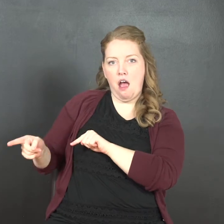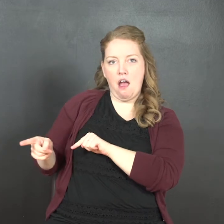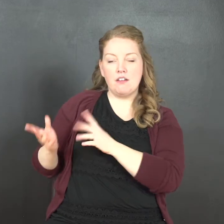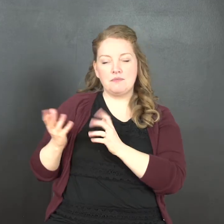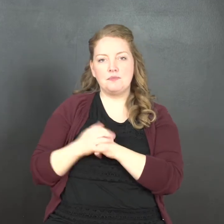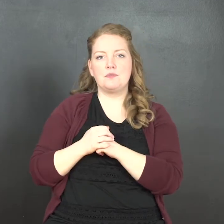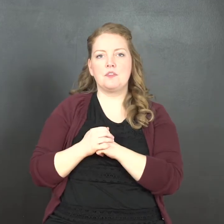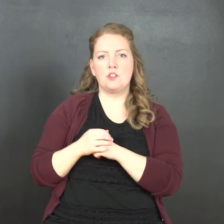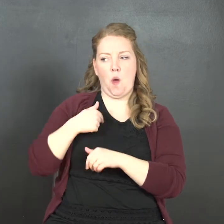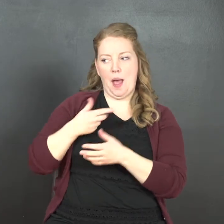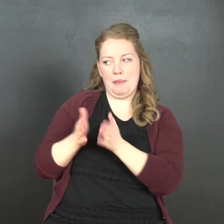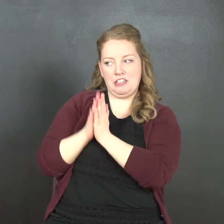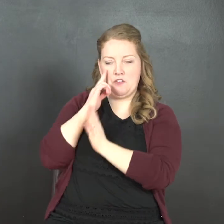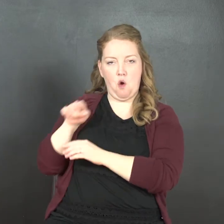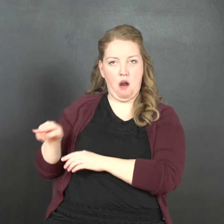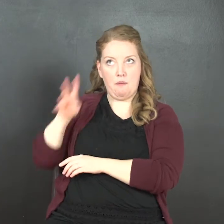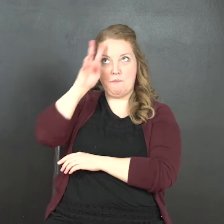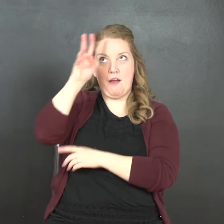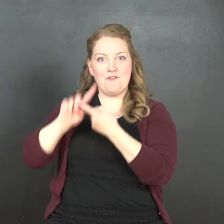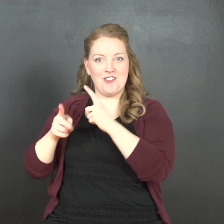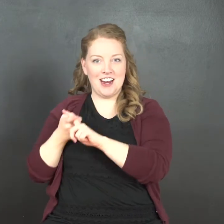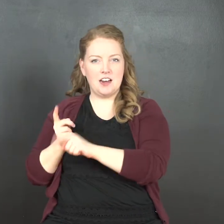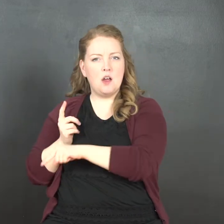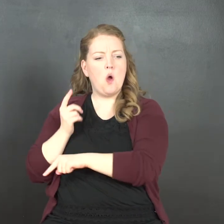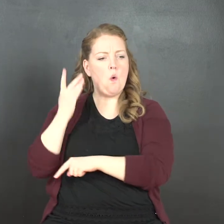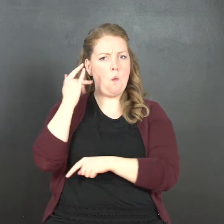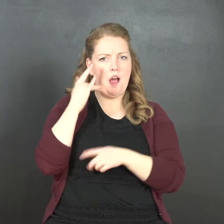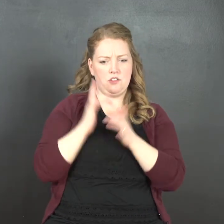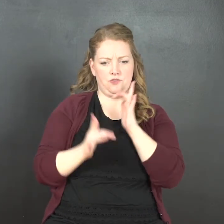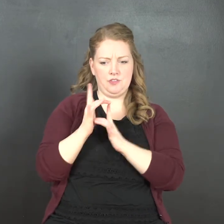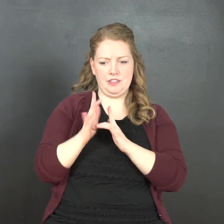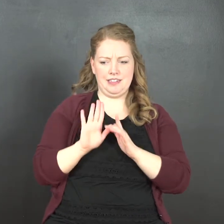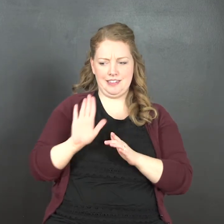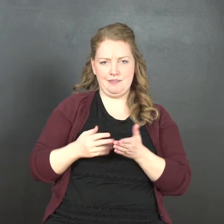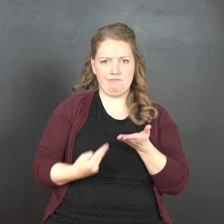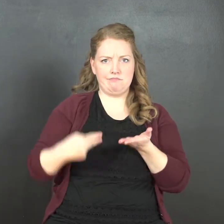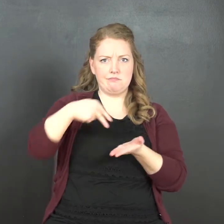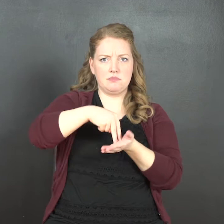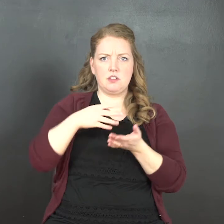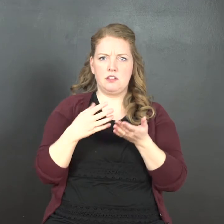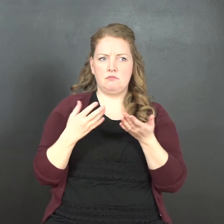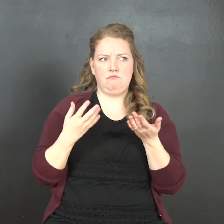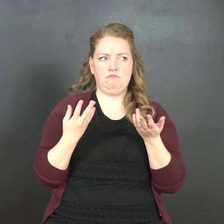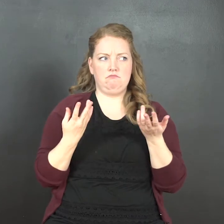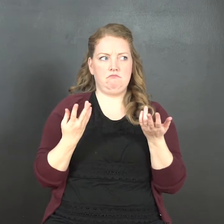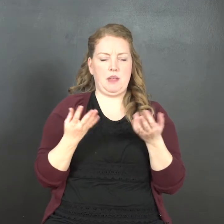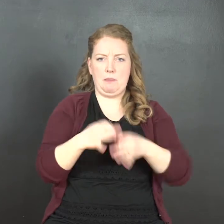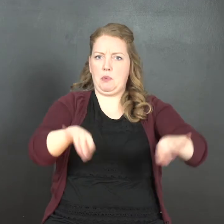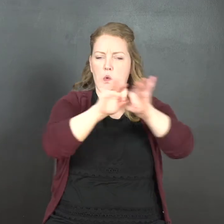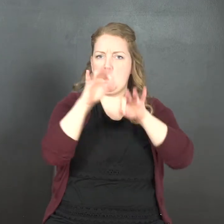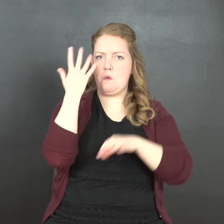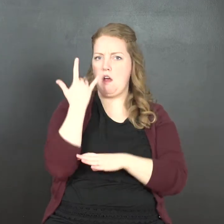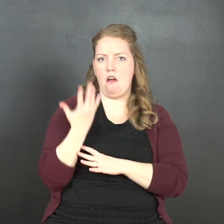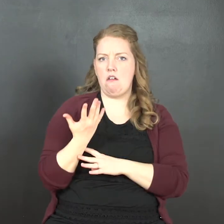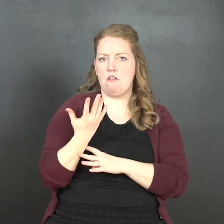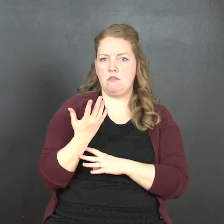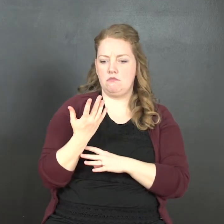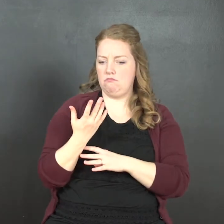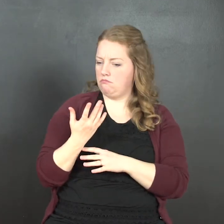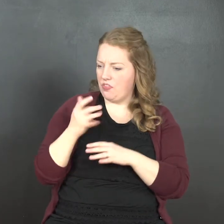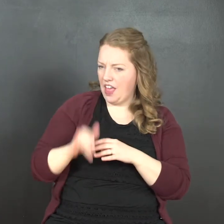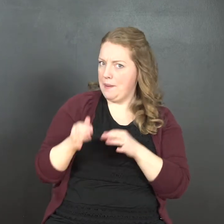friend today is this: why is the resurrection of Jesus such a big deal? Does it really matter to